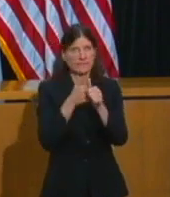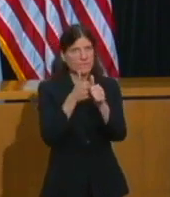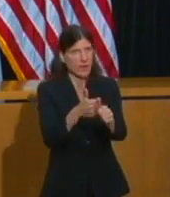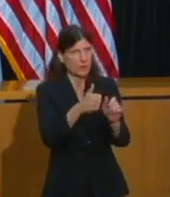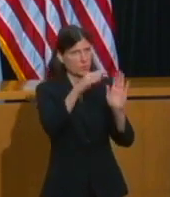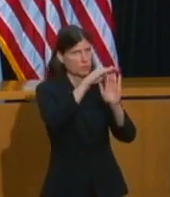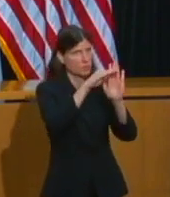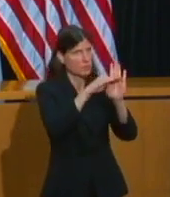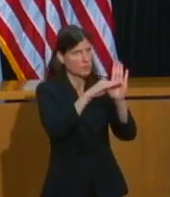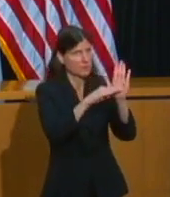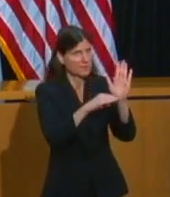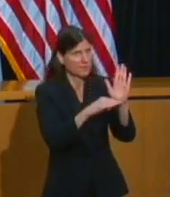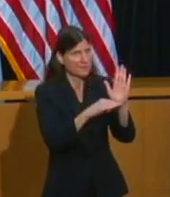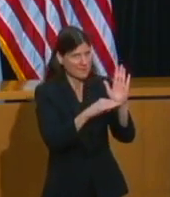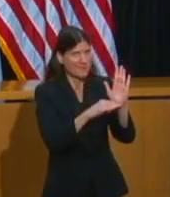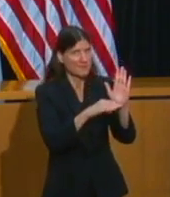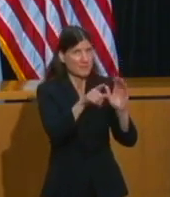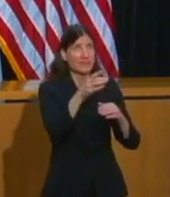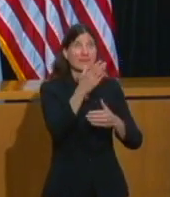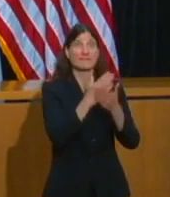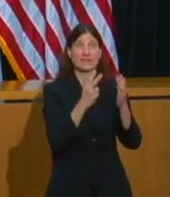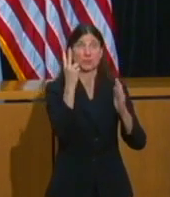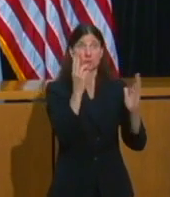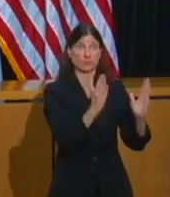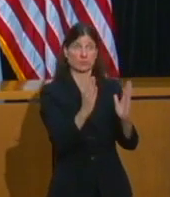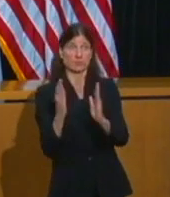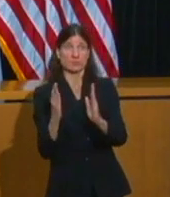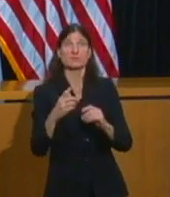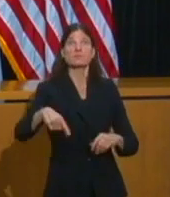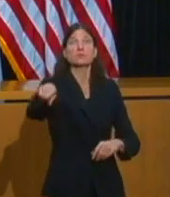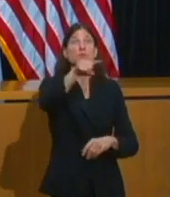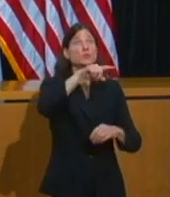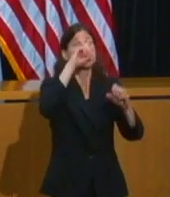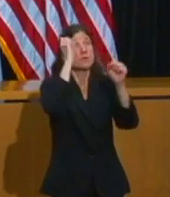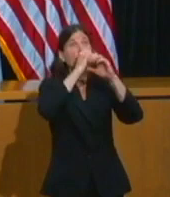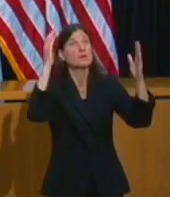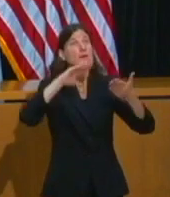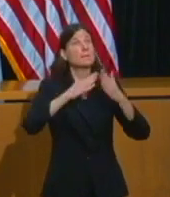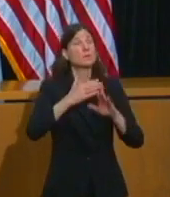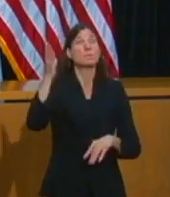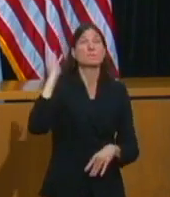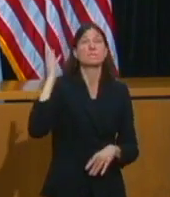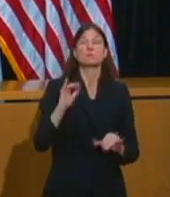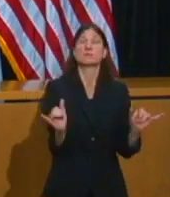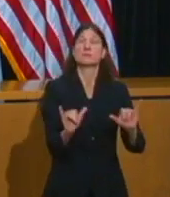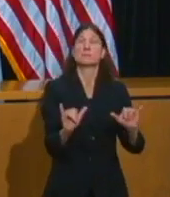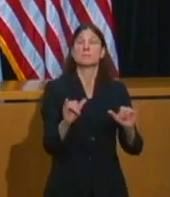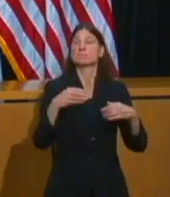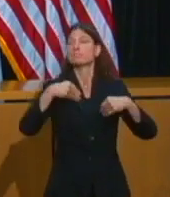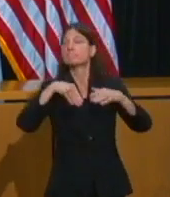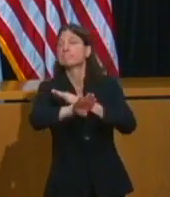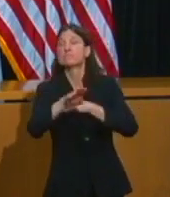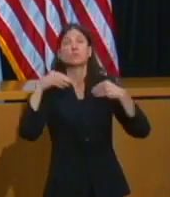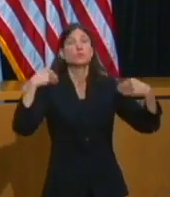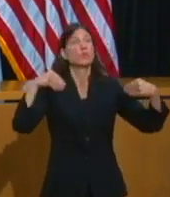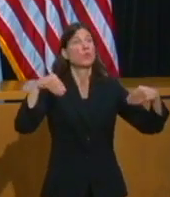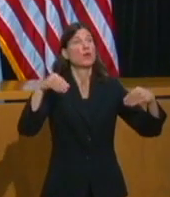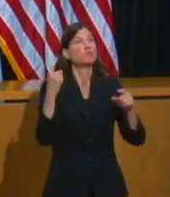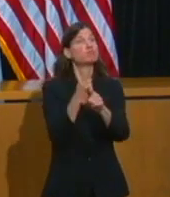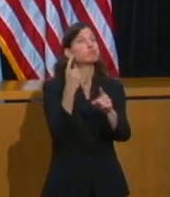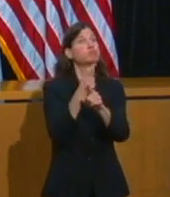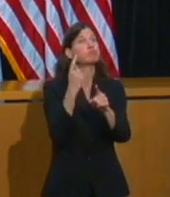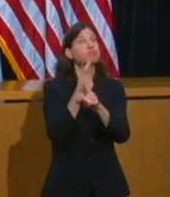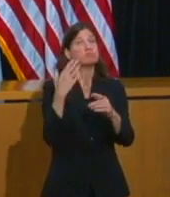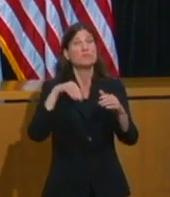retail customer experience will be different than what it was before COVID-19. Please remember to be kind and patient with